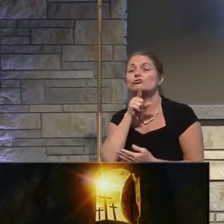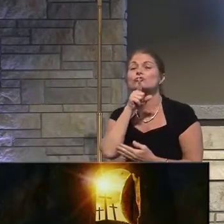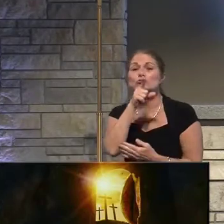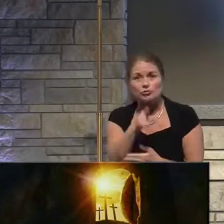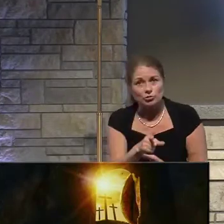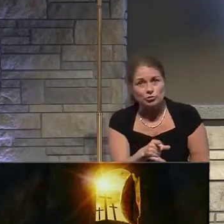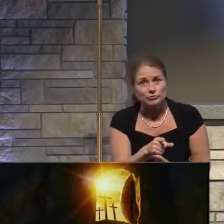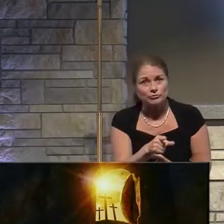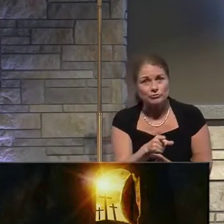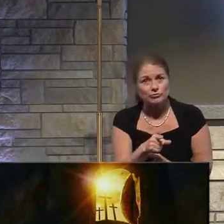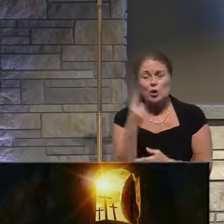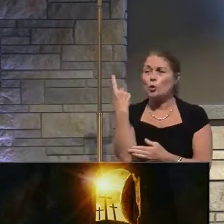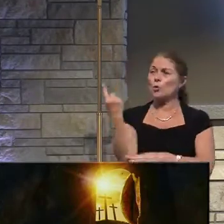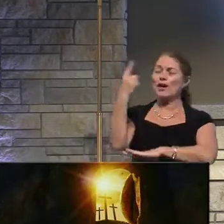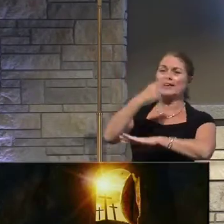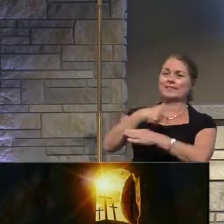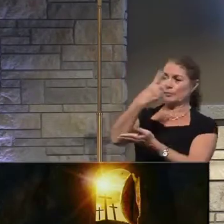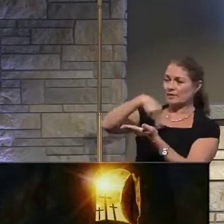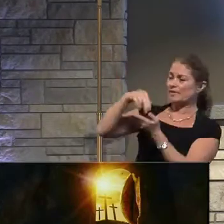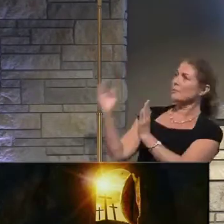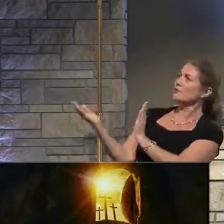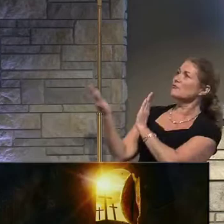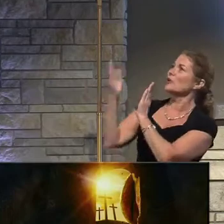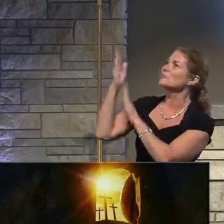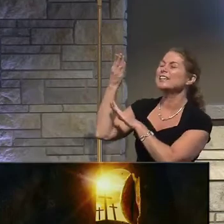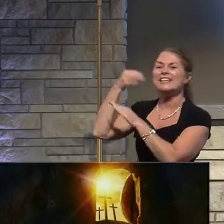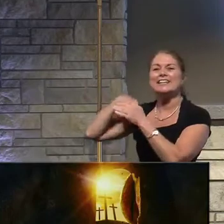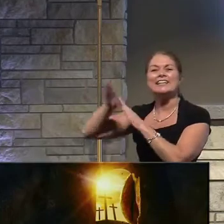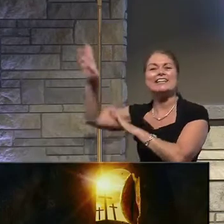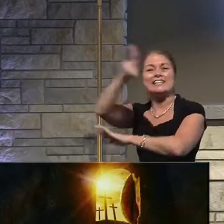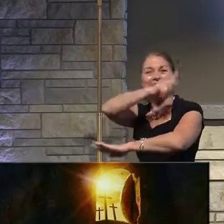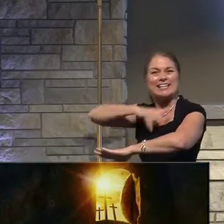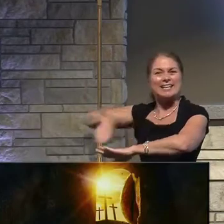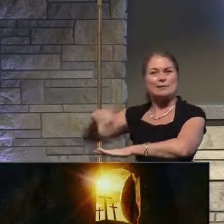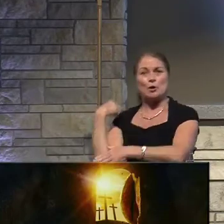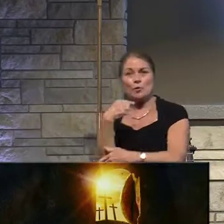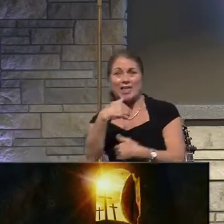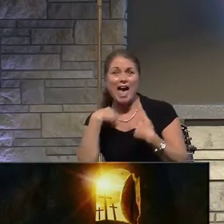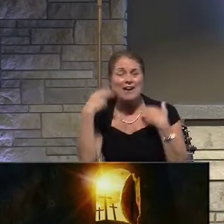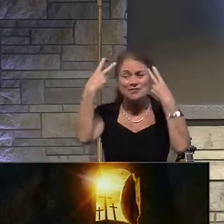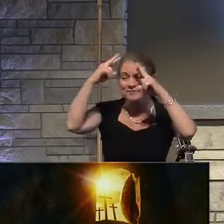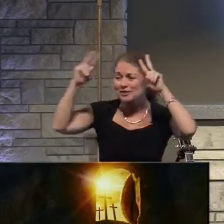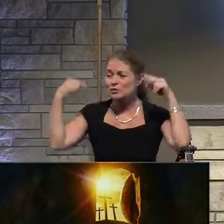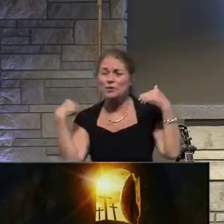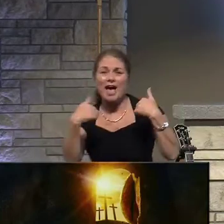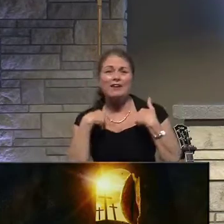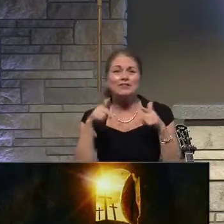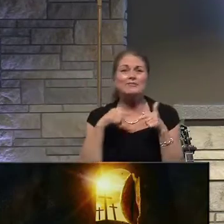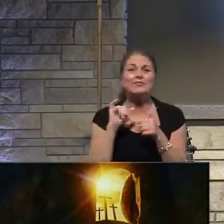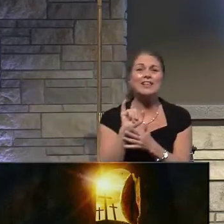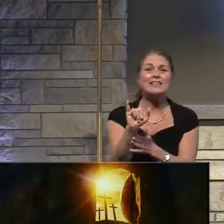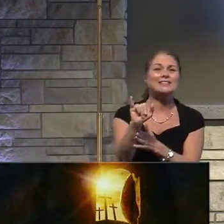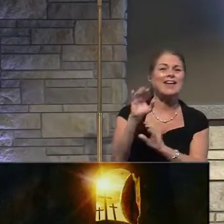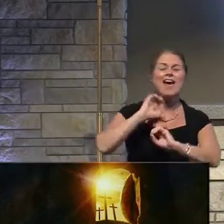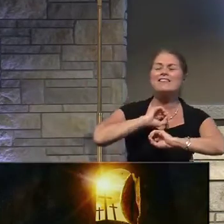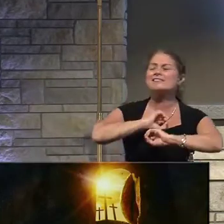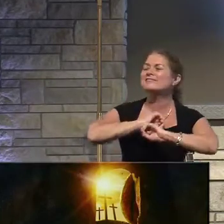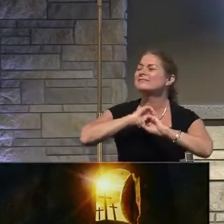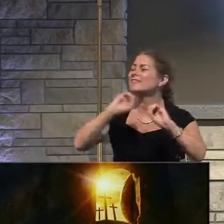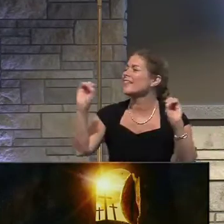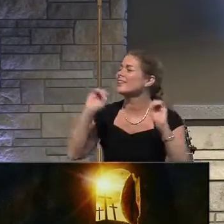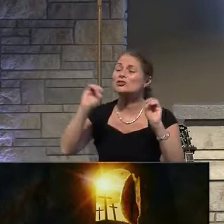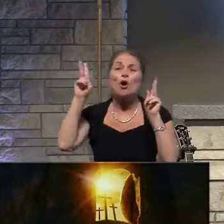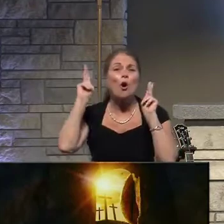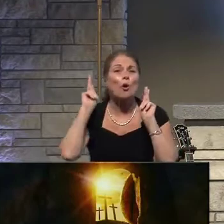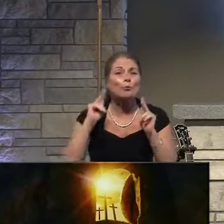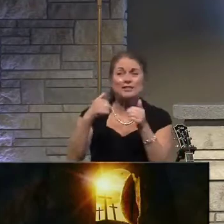day we will stand before him in his kingdom. That you and I, we have the victory. We have everlasting life. And nothing and no one